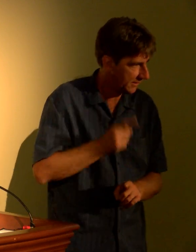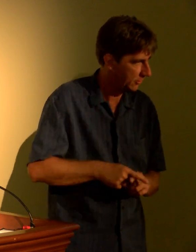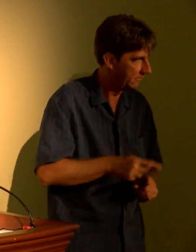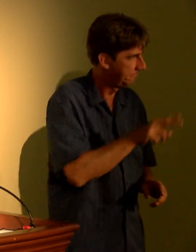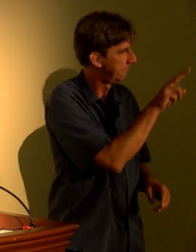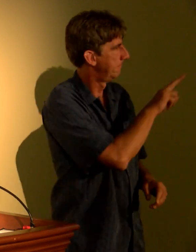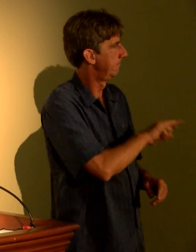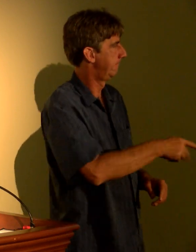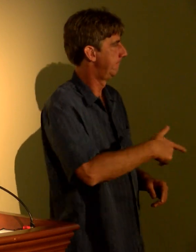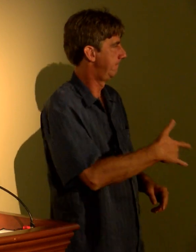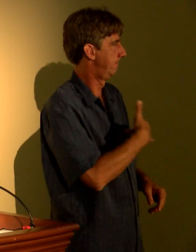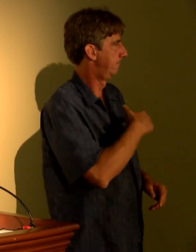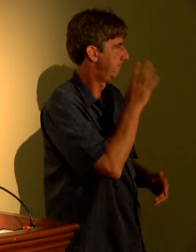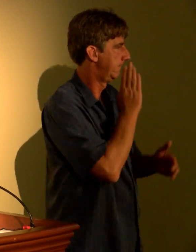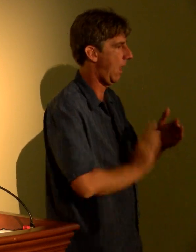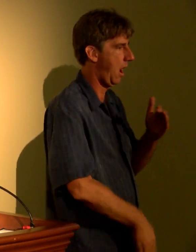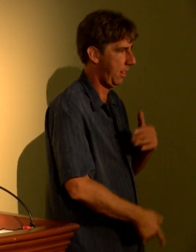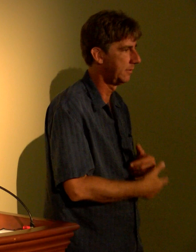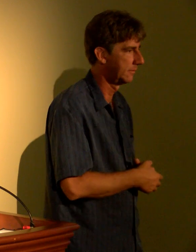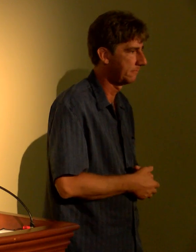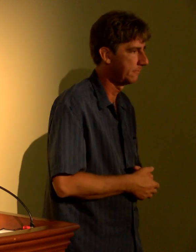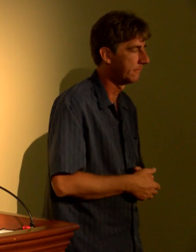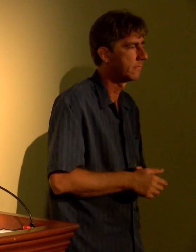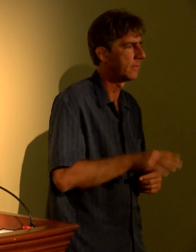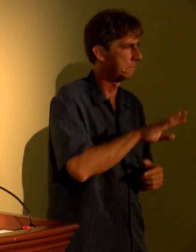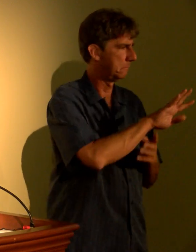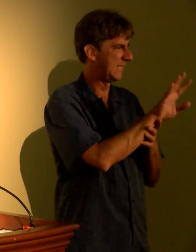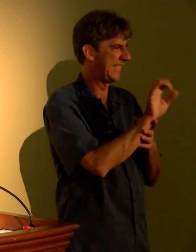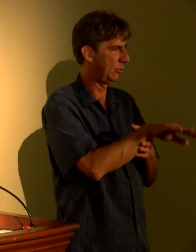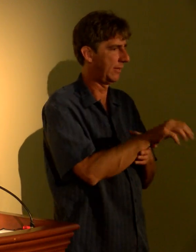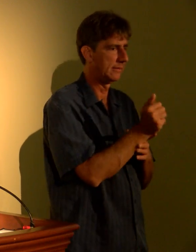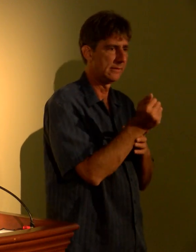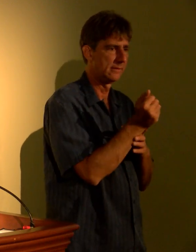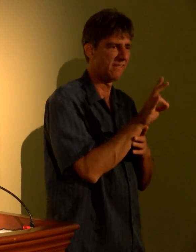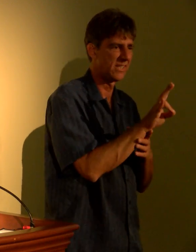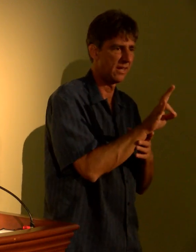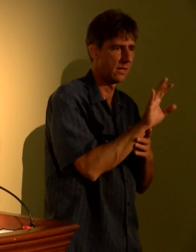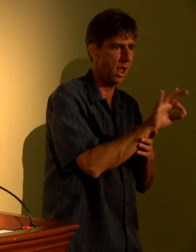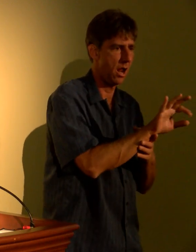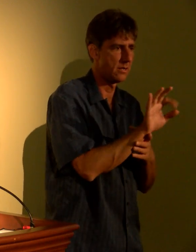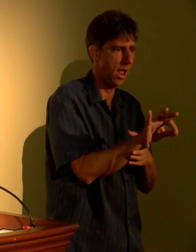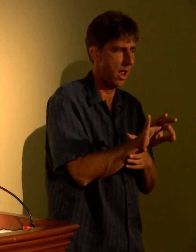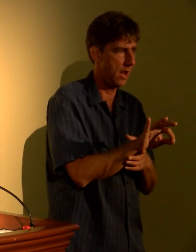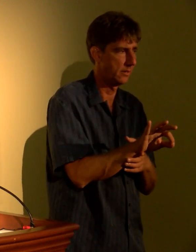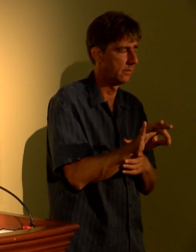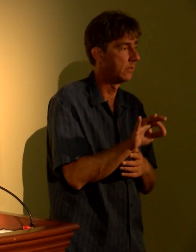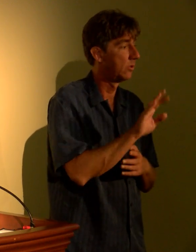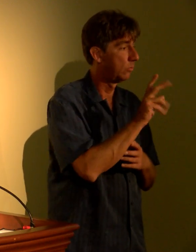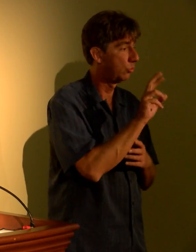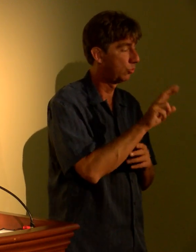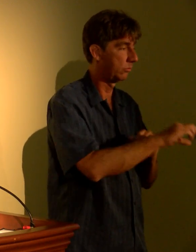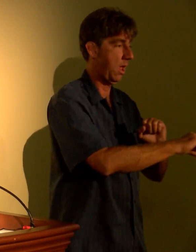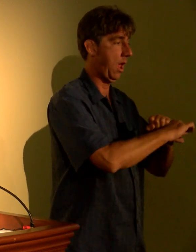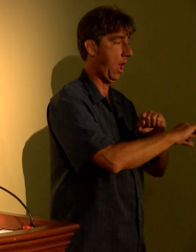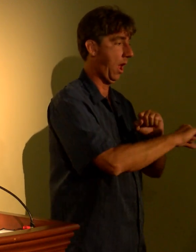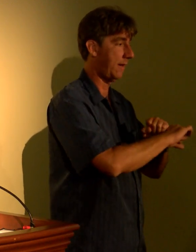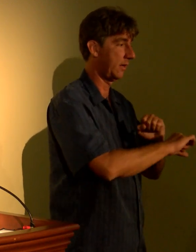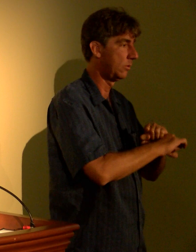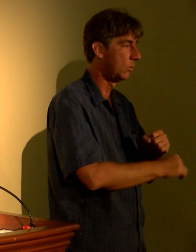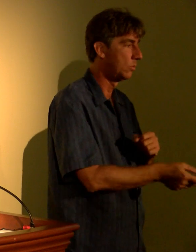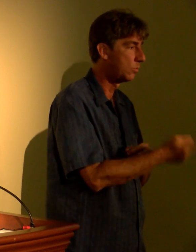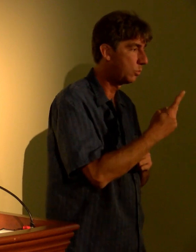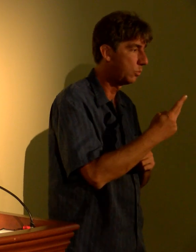and his life. Mysteriously, as 1799 draws to a close, Brewster places two ads in a Poughkeepsie, New